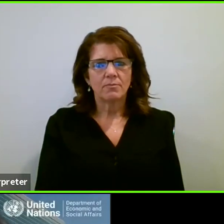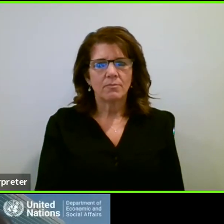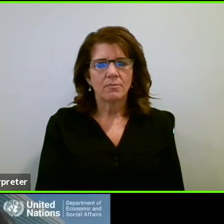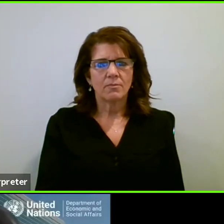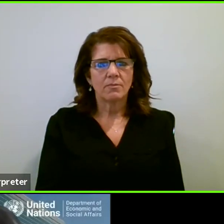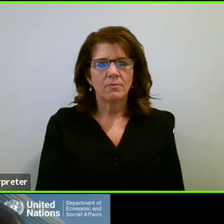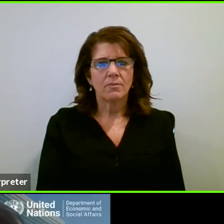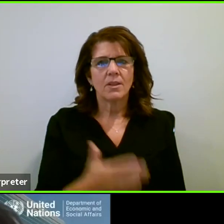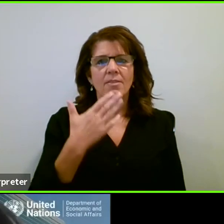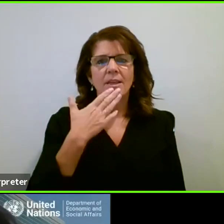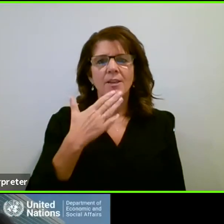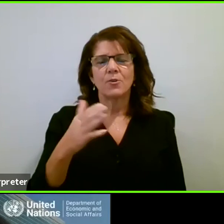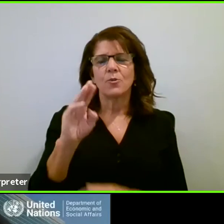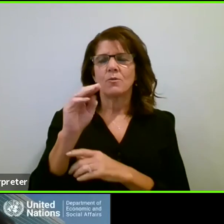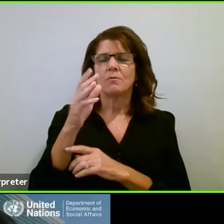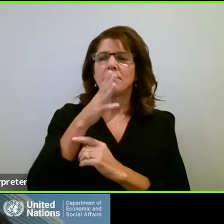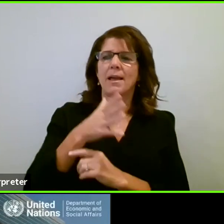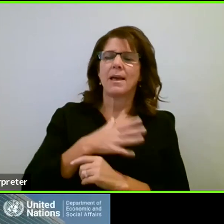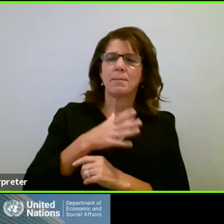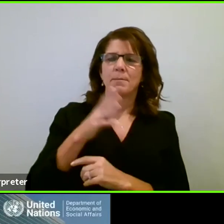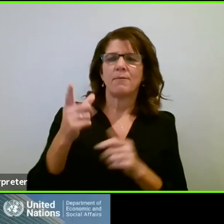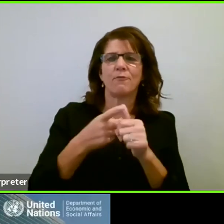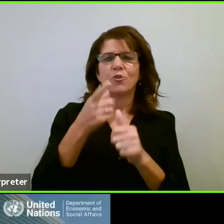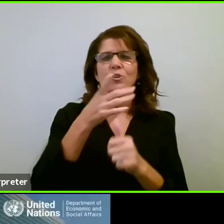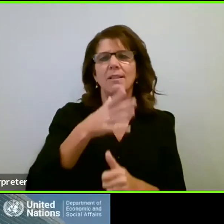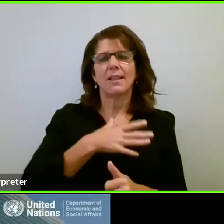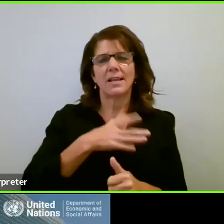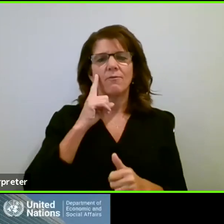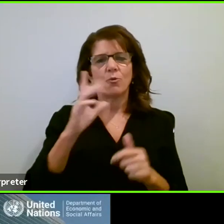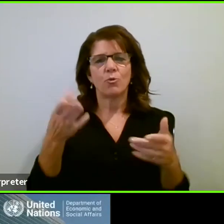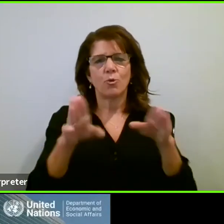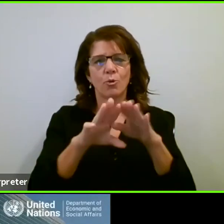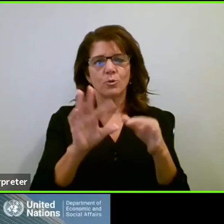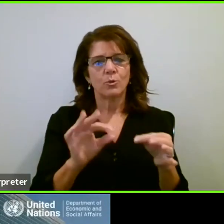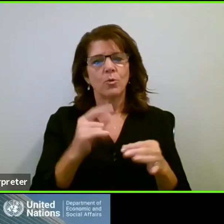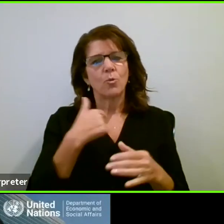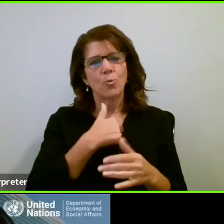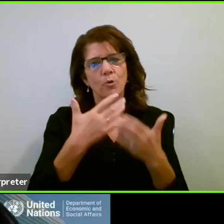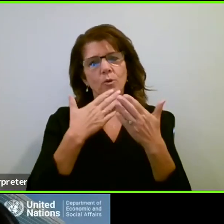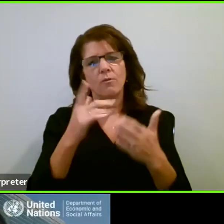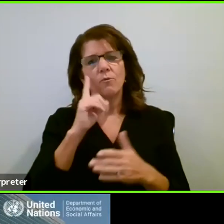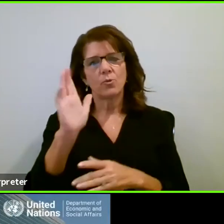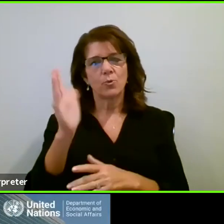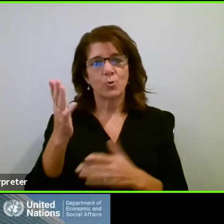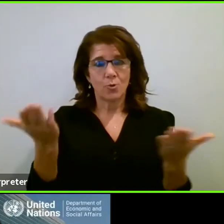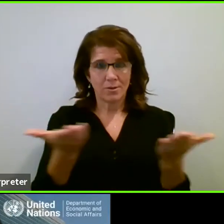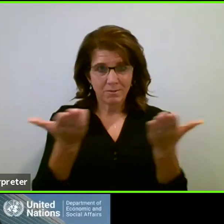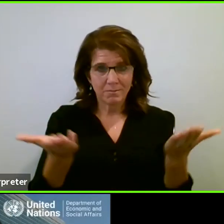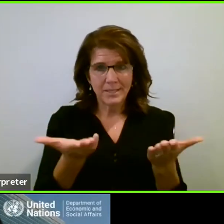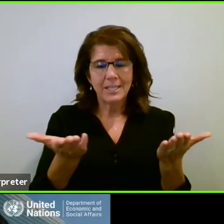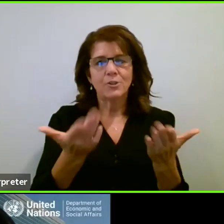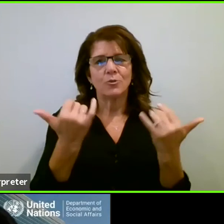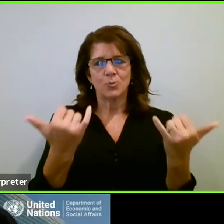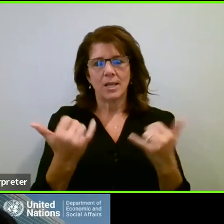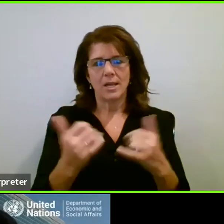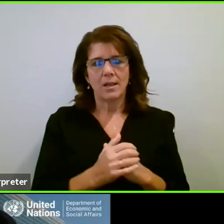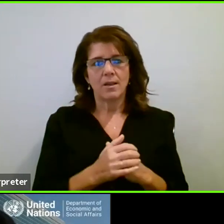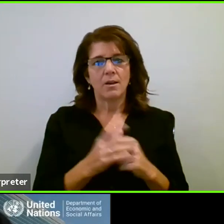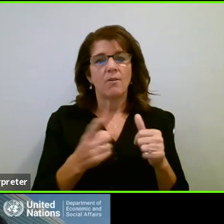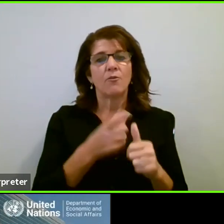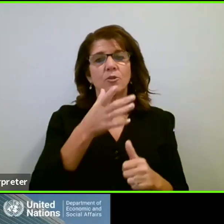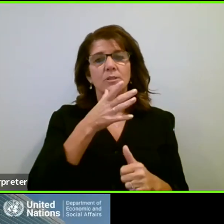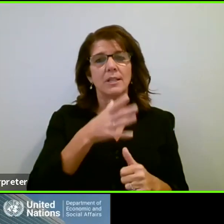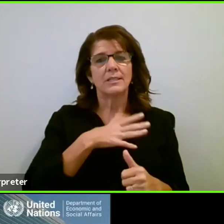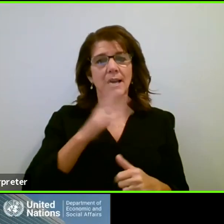Thank you, Madam First Lady, for your closing remarks. We are most grateful for your presence with us today. First Ladies have